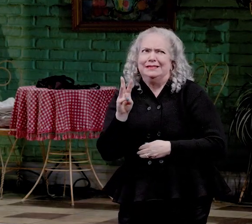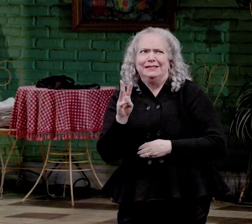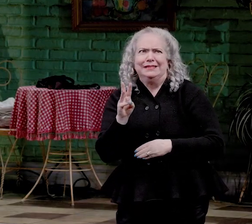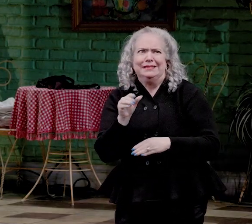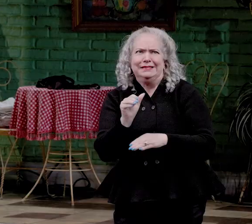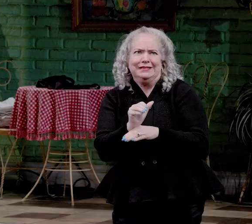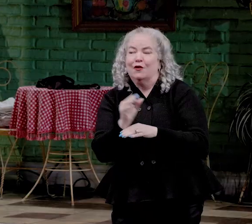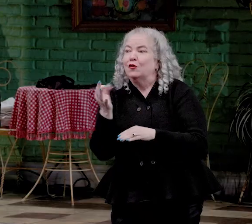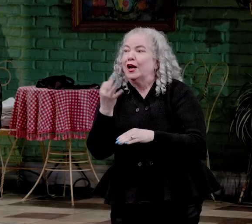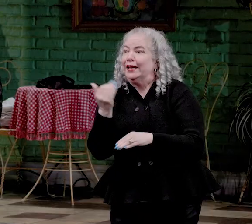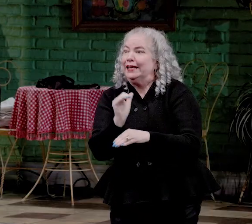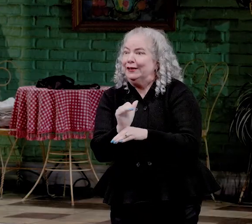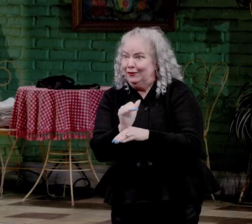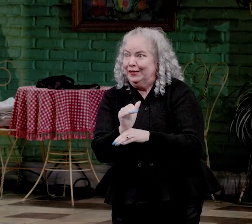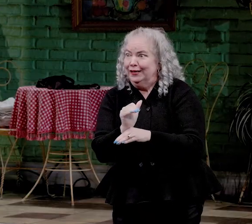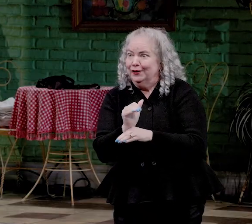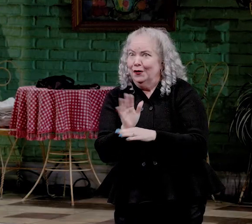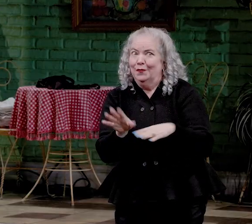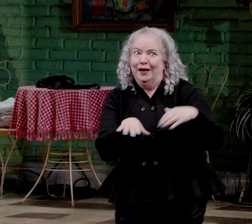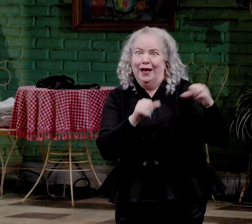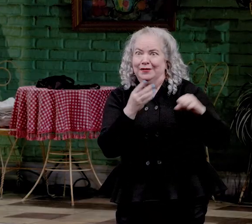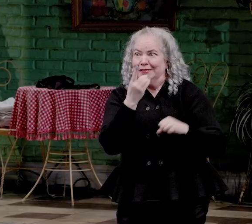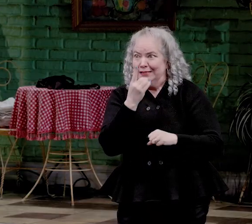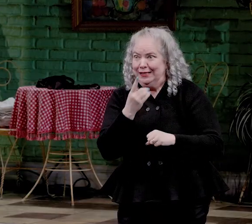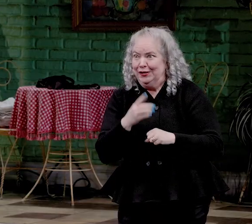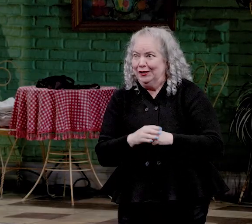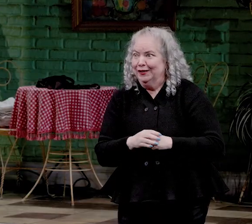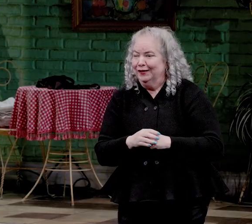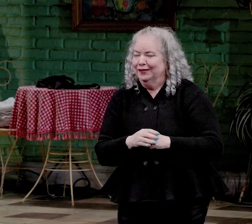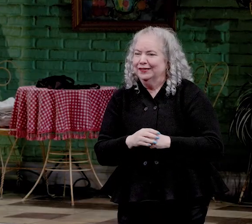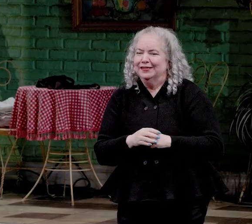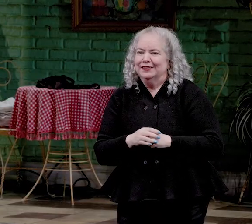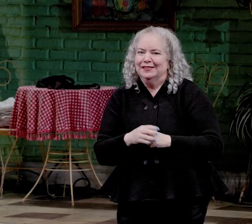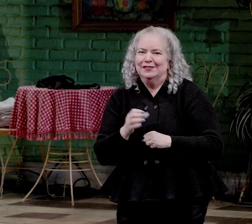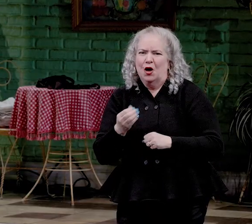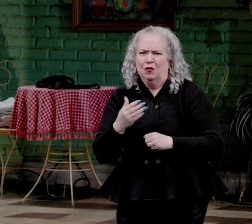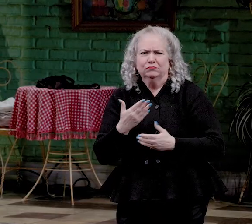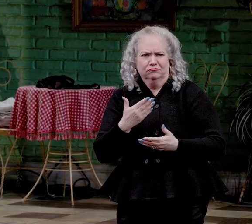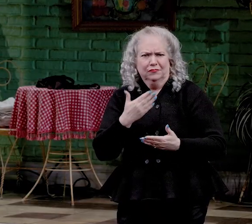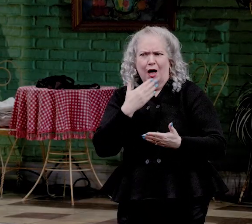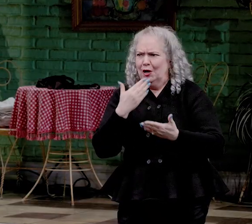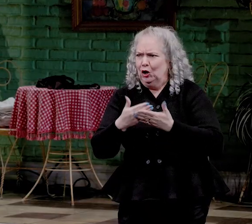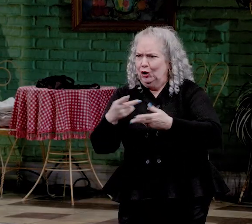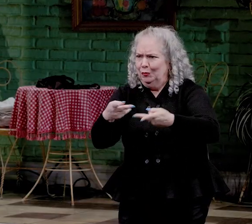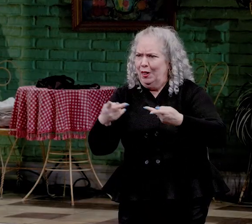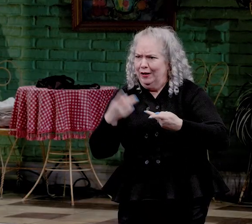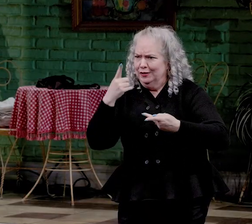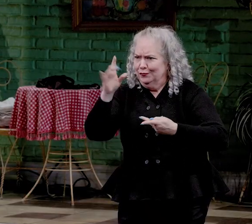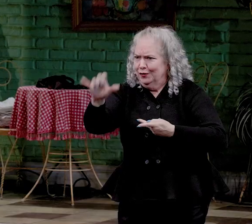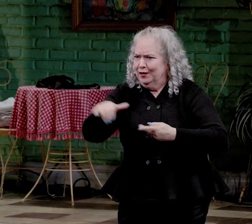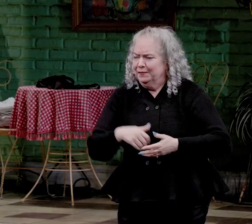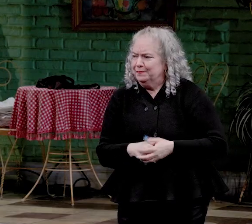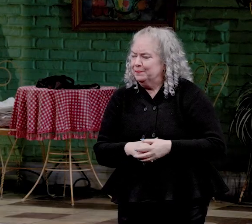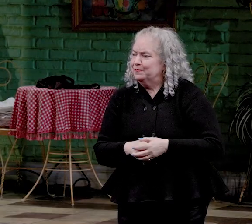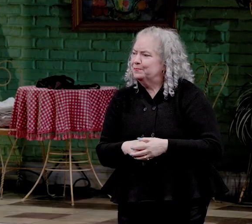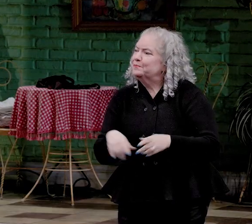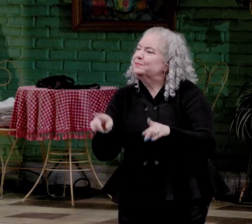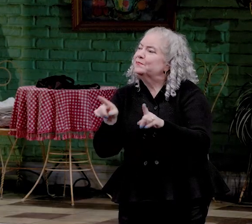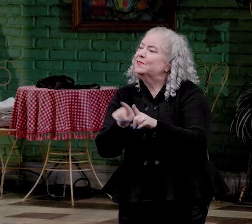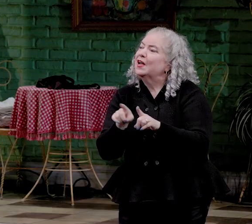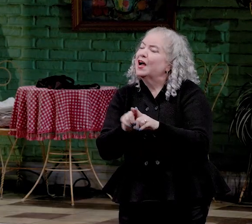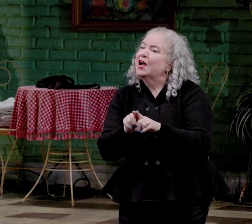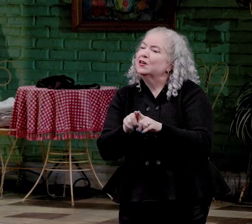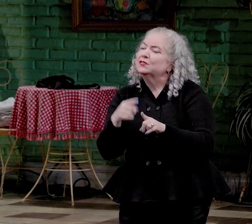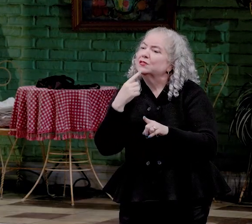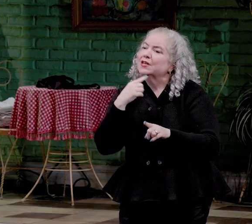that about 6 p.m. on Friday evening as we headed out to dinner. So I'm in good standing. You know, I often refer to Rochester